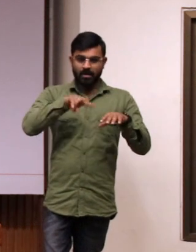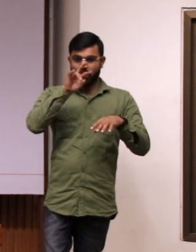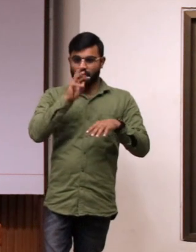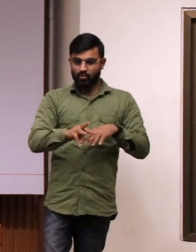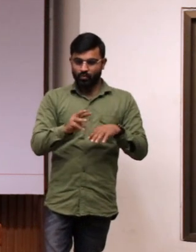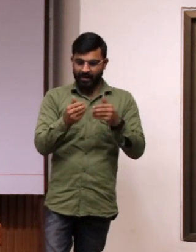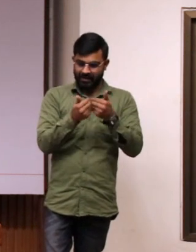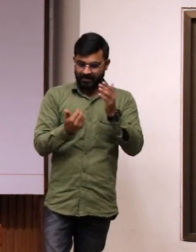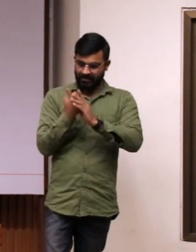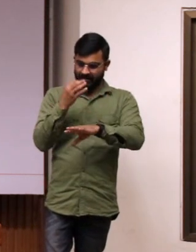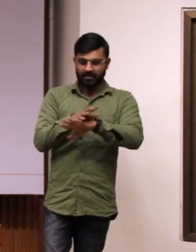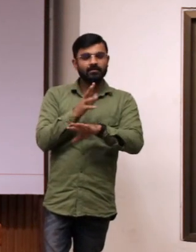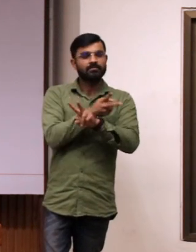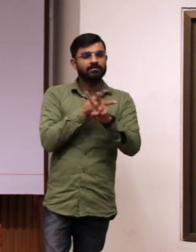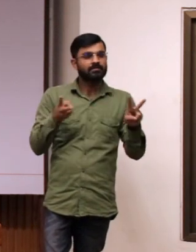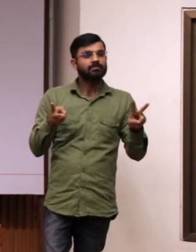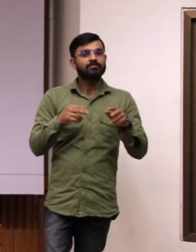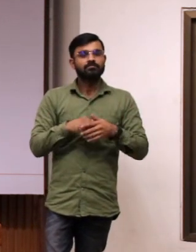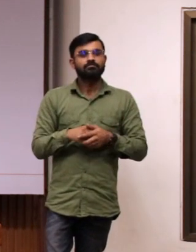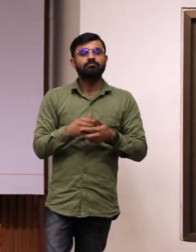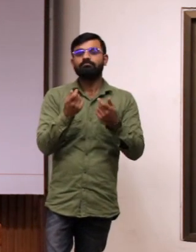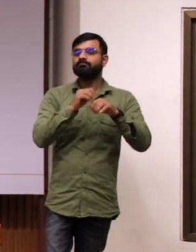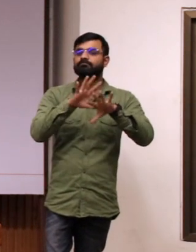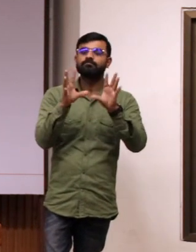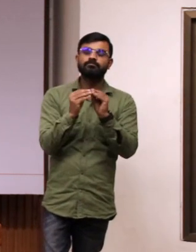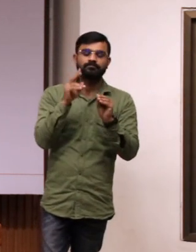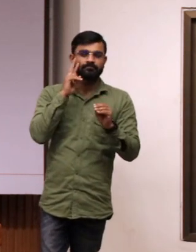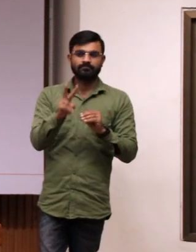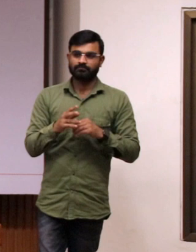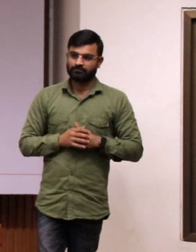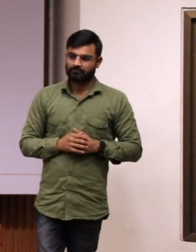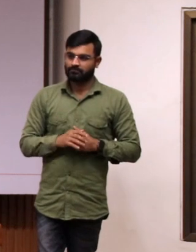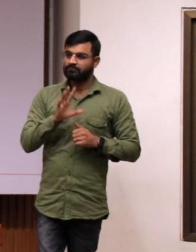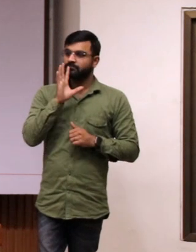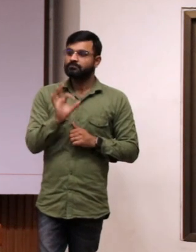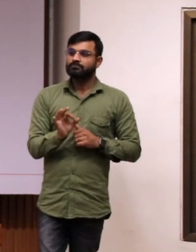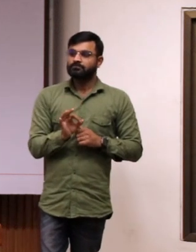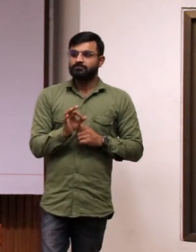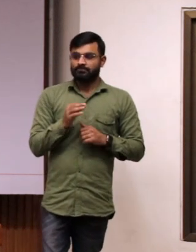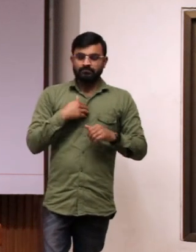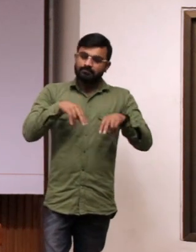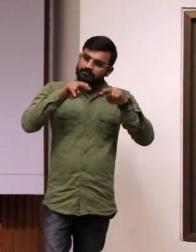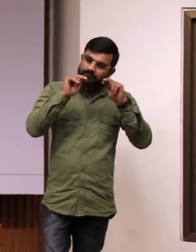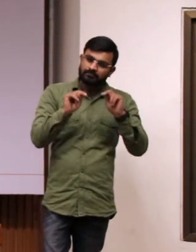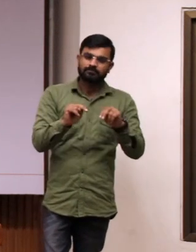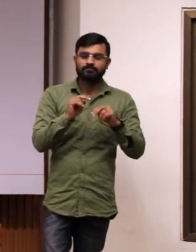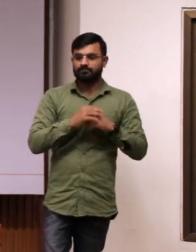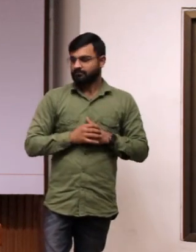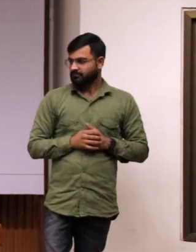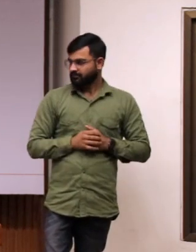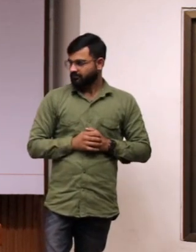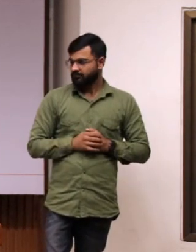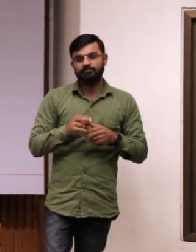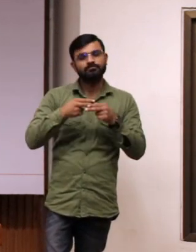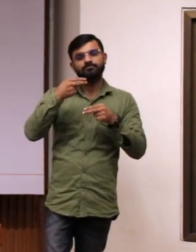20,000 sapling, so now you look at the amount. So there's actually, if we need to,